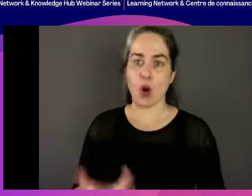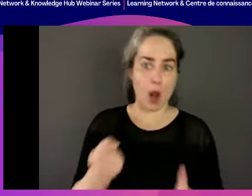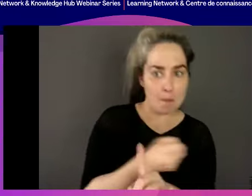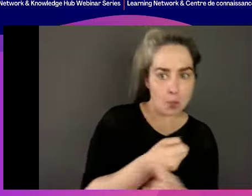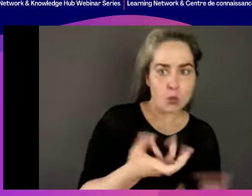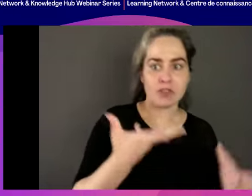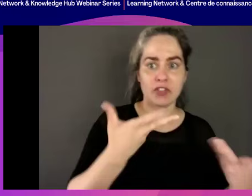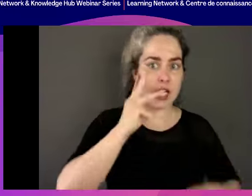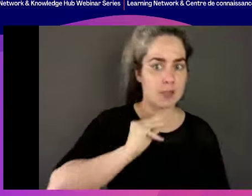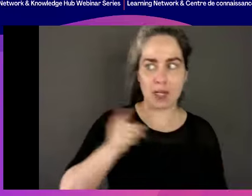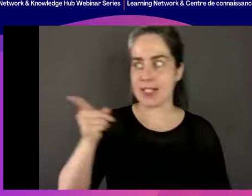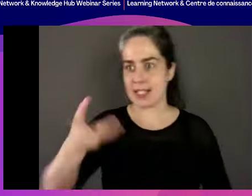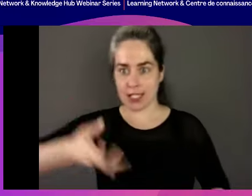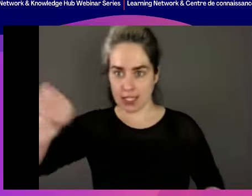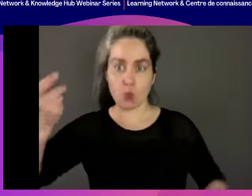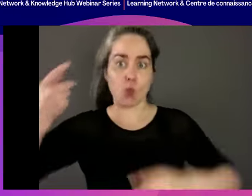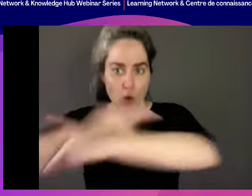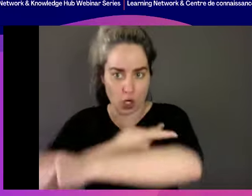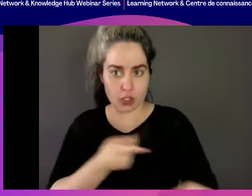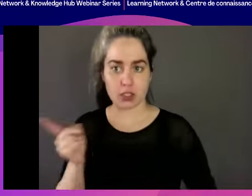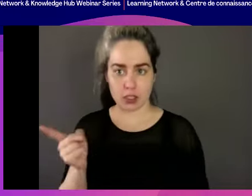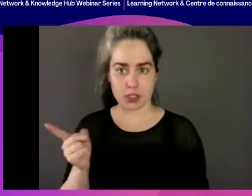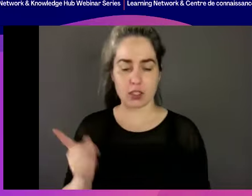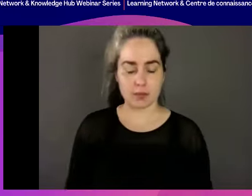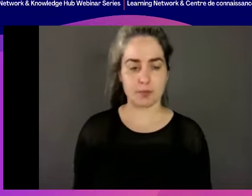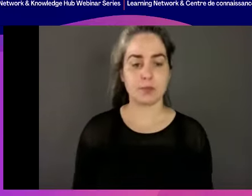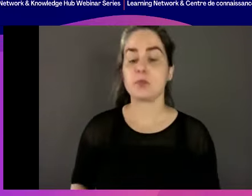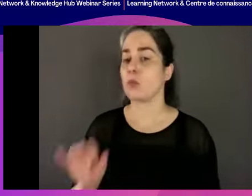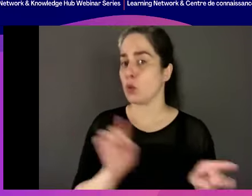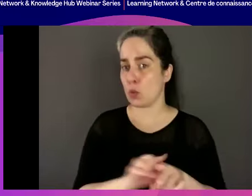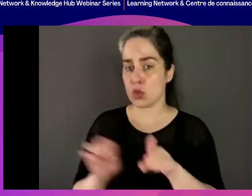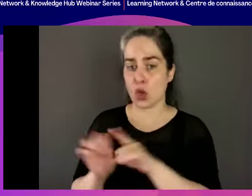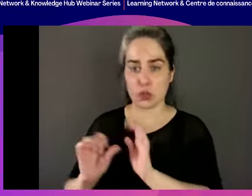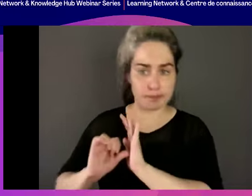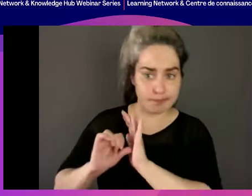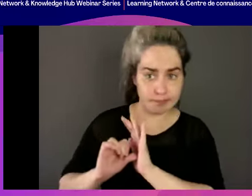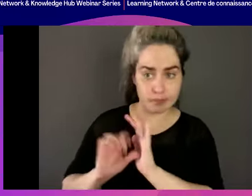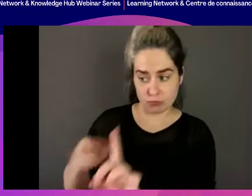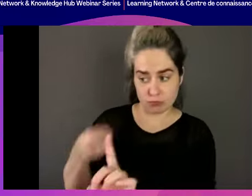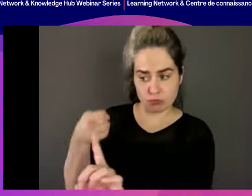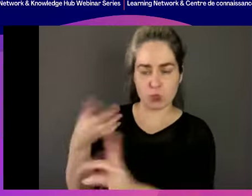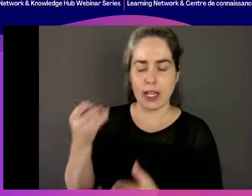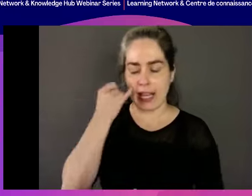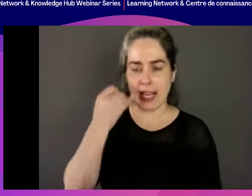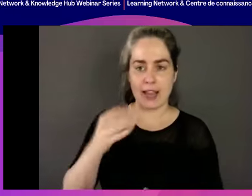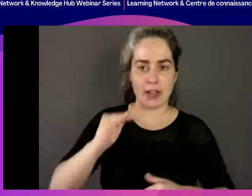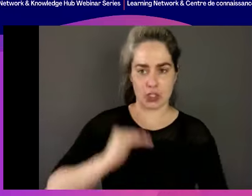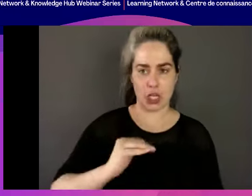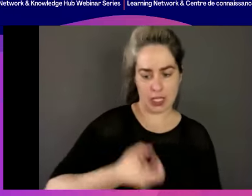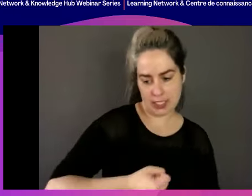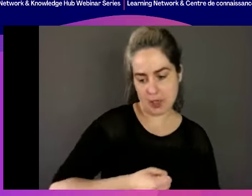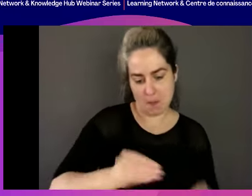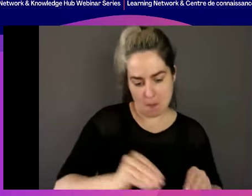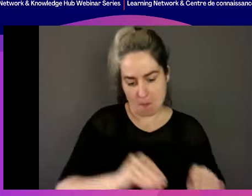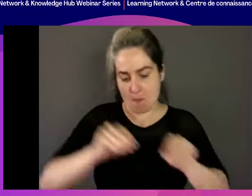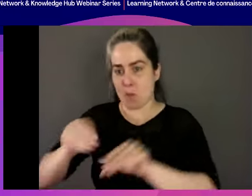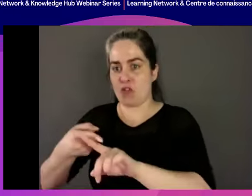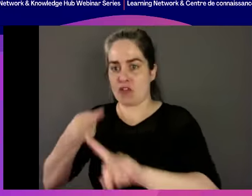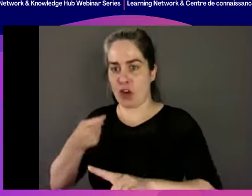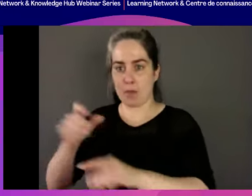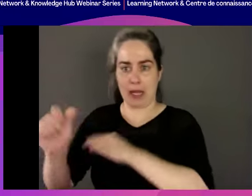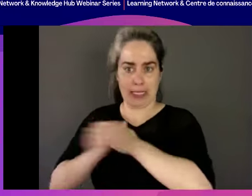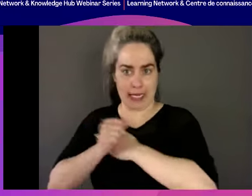facing. It was also pointed out that if children are being removed from very dangerous situations of abuse or neglect, resources